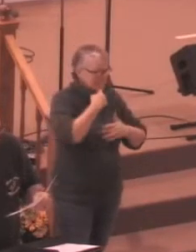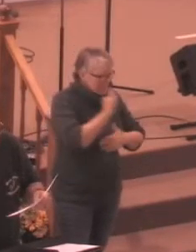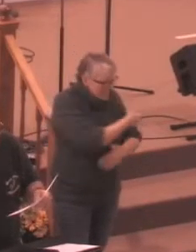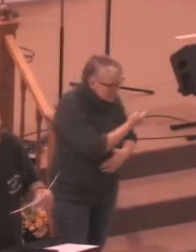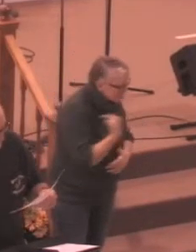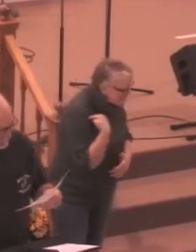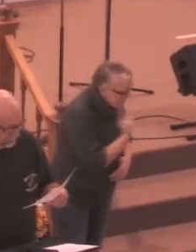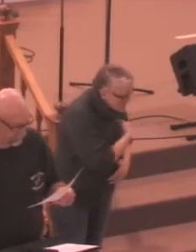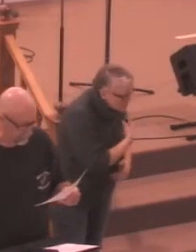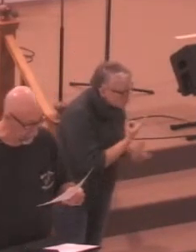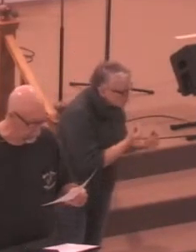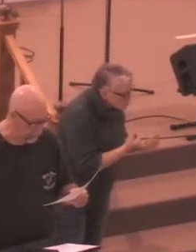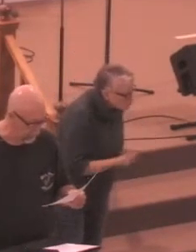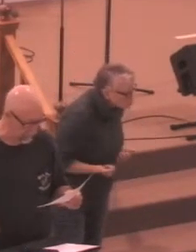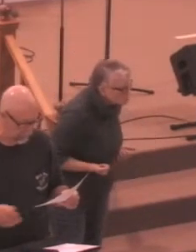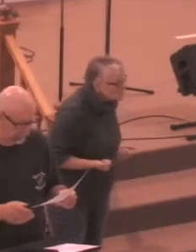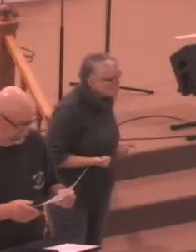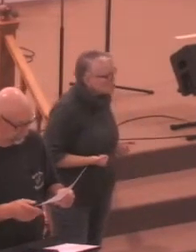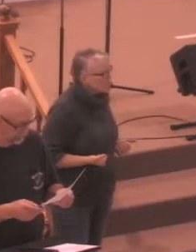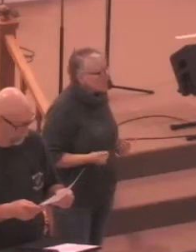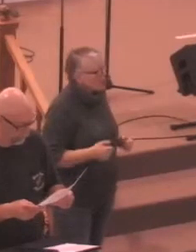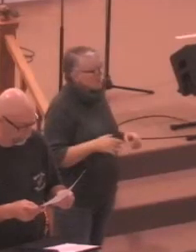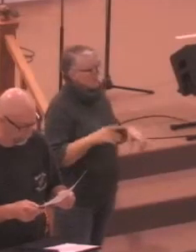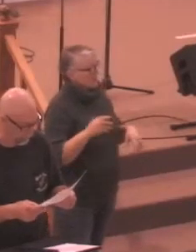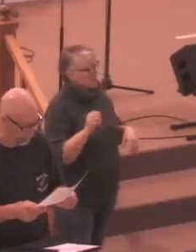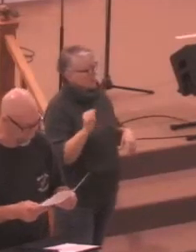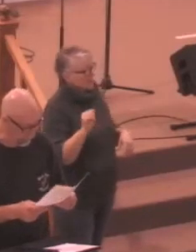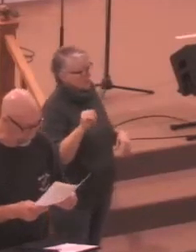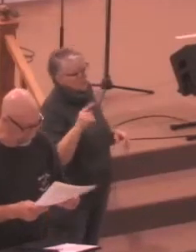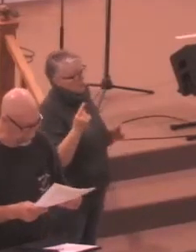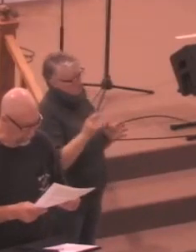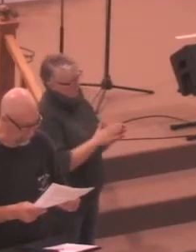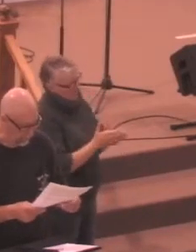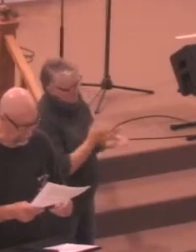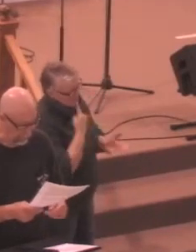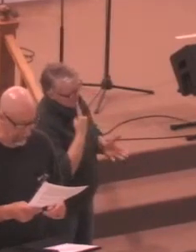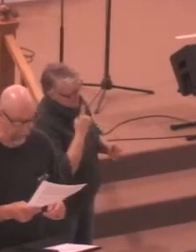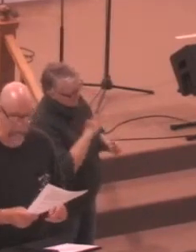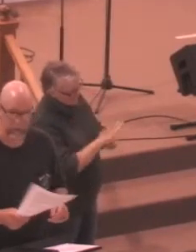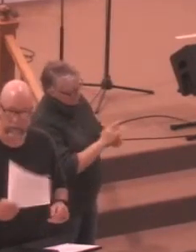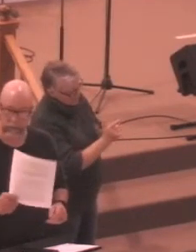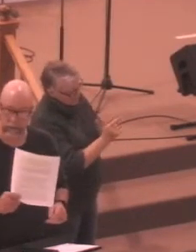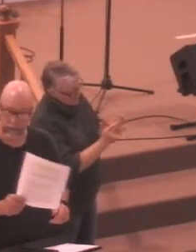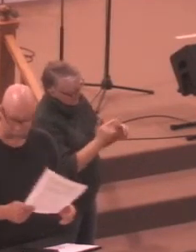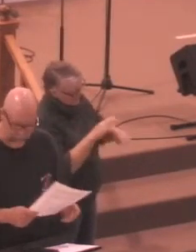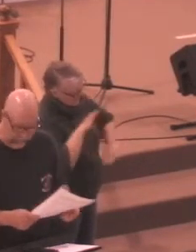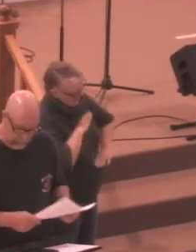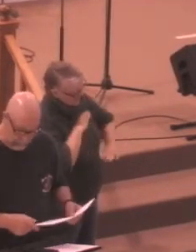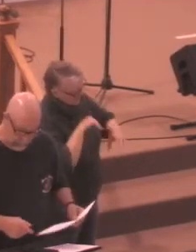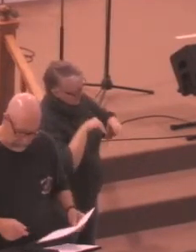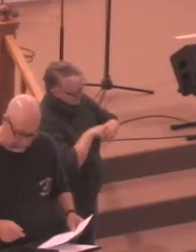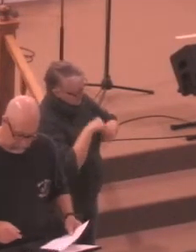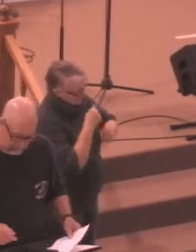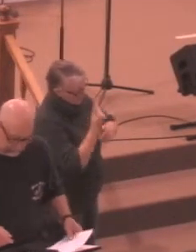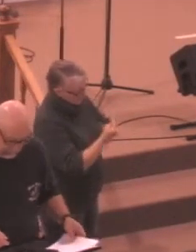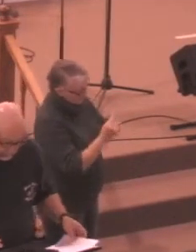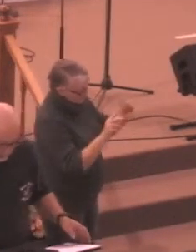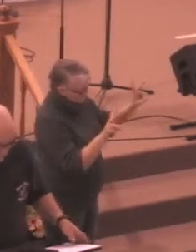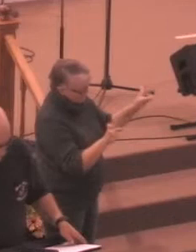Galatians 5:14 says, "For the whole law is fulfilled in one word, you shall love your neighbor as